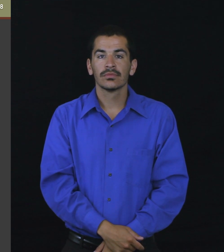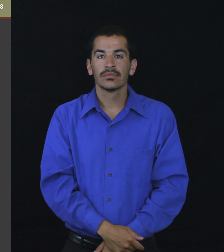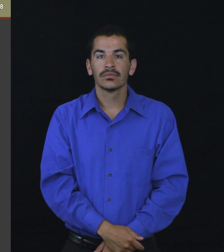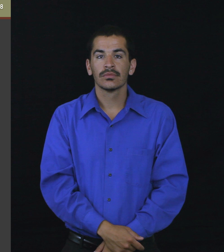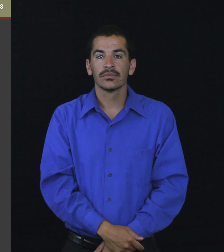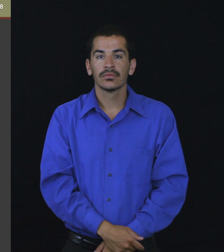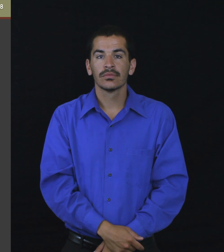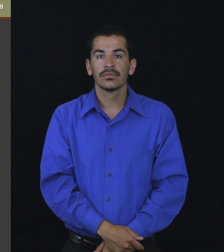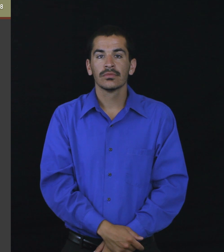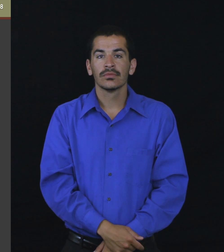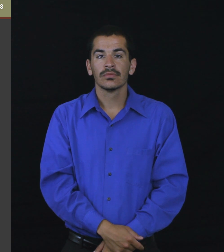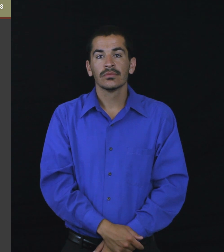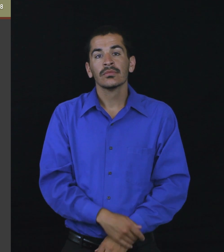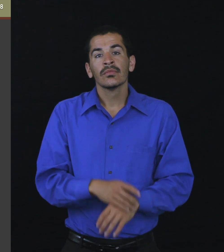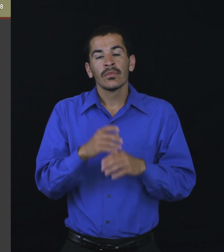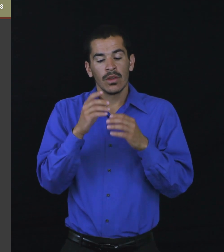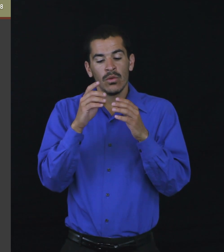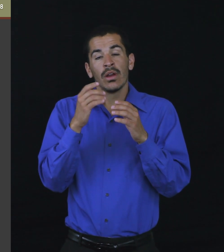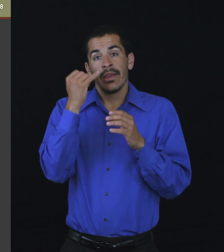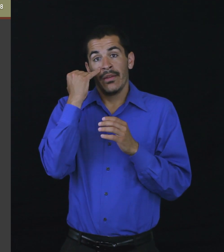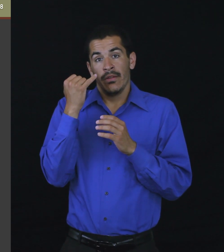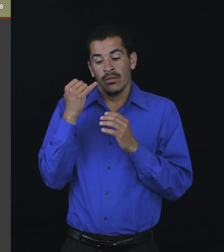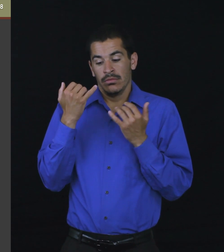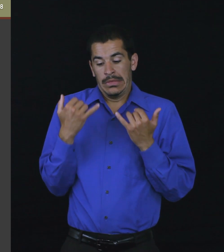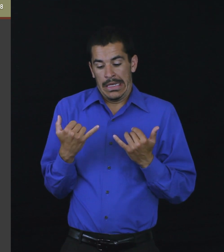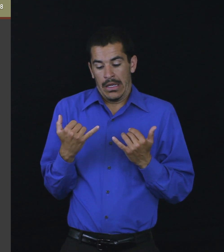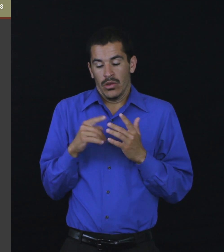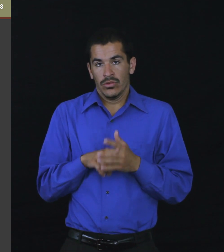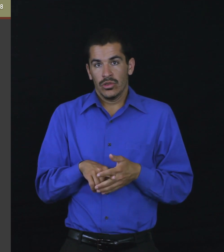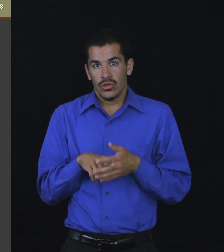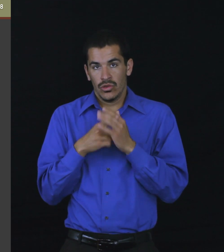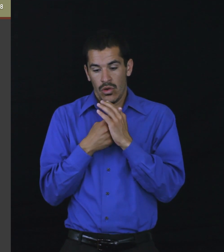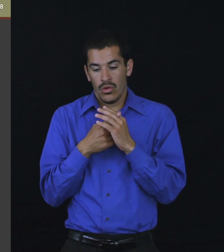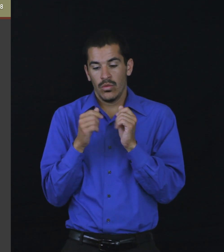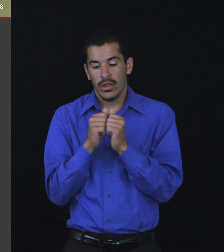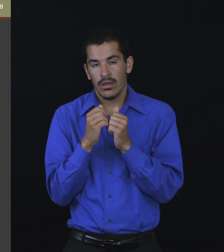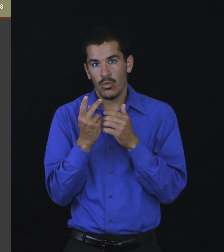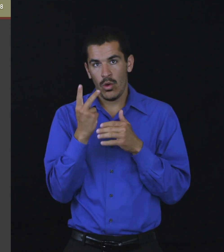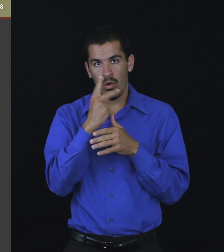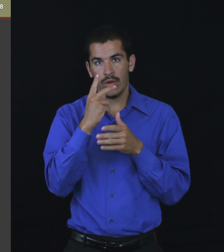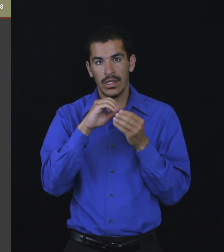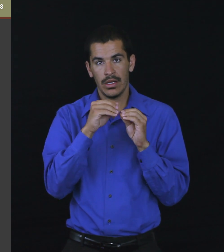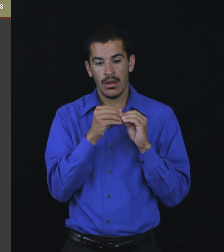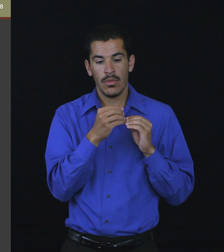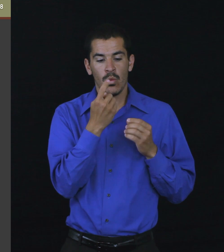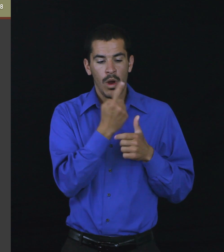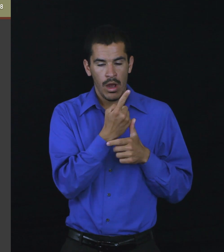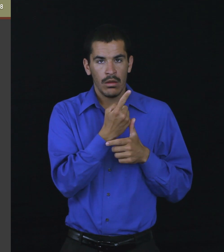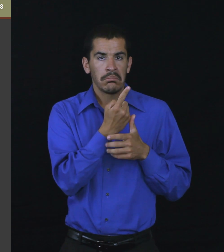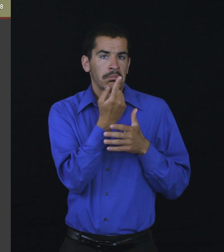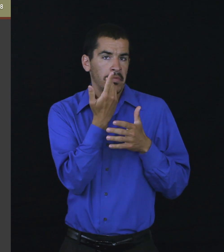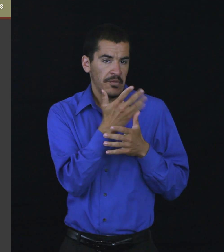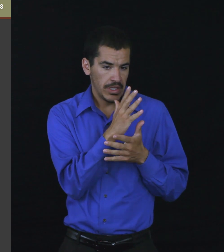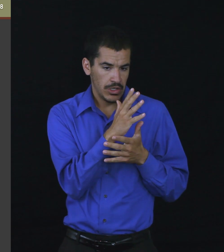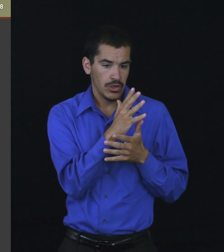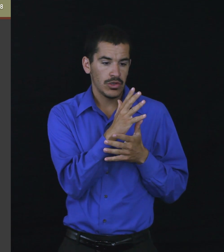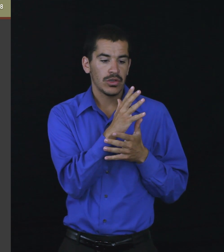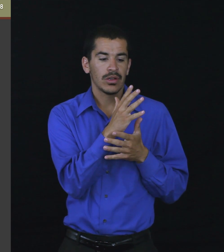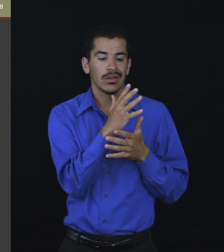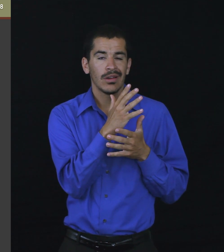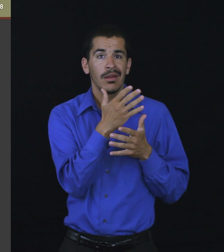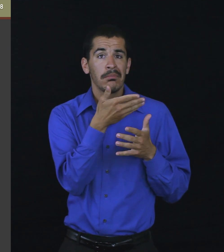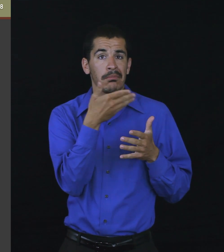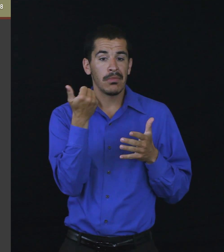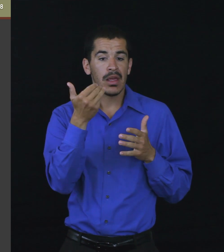Starting with priority 1 spaces now is better than waiting for an ideal culture center to be built